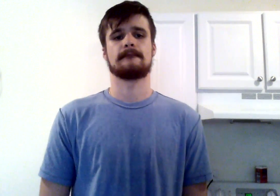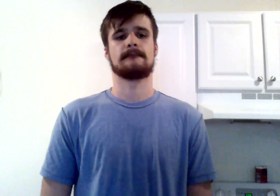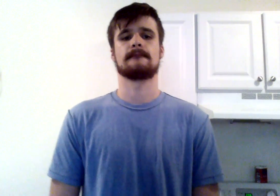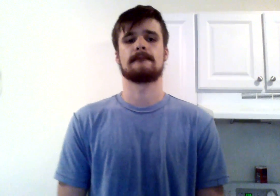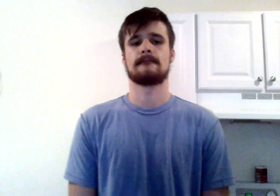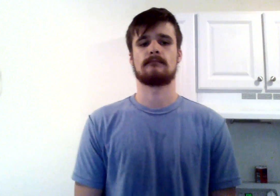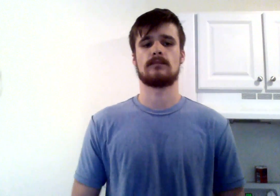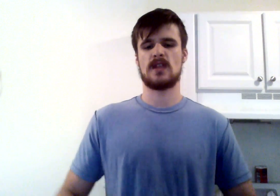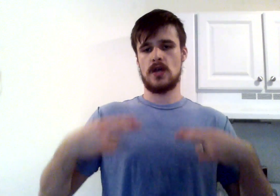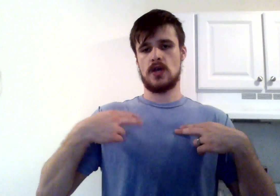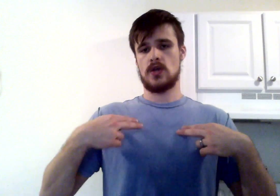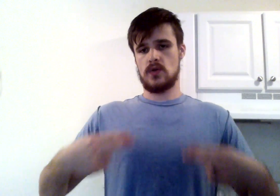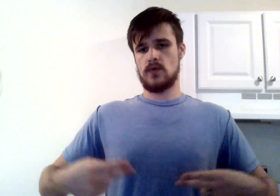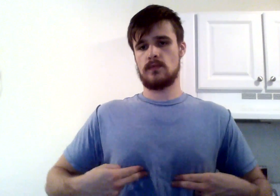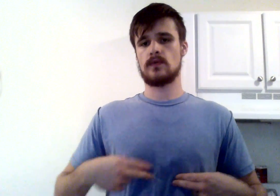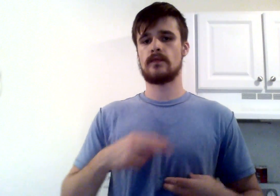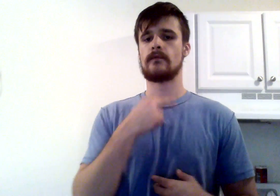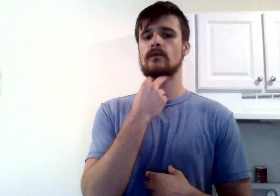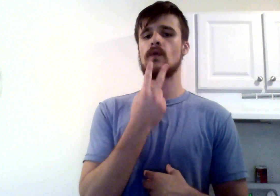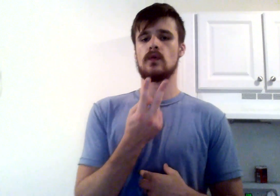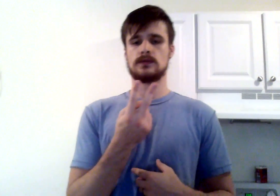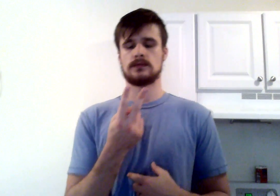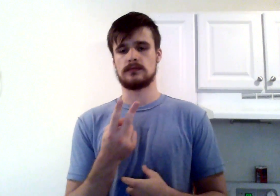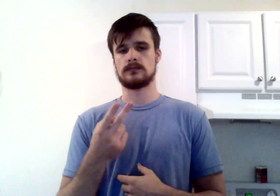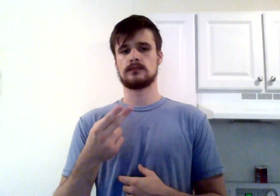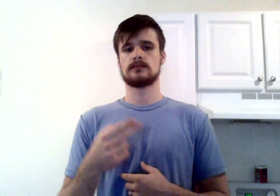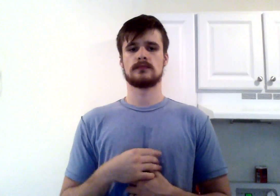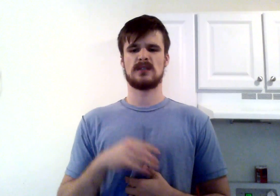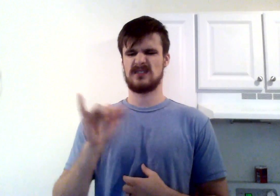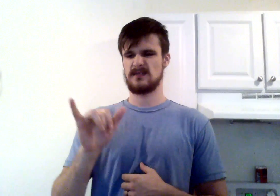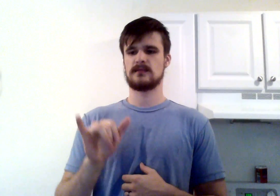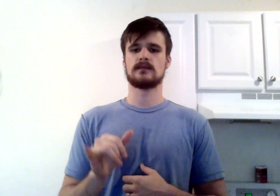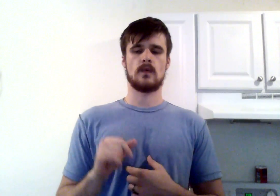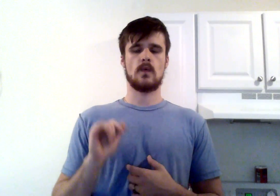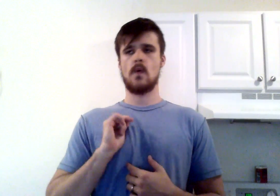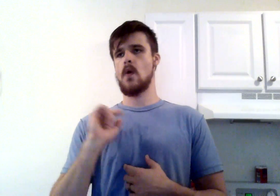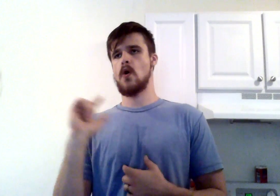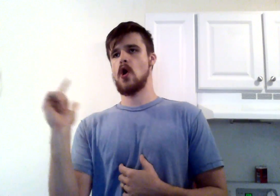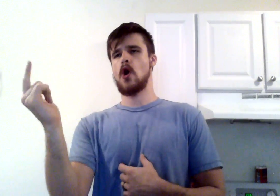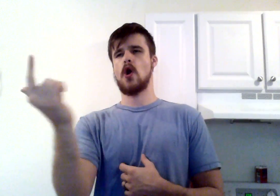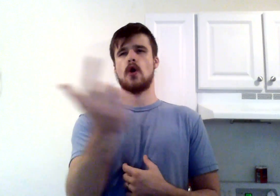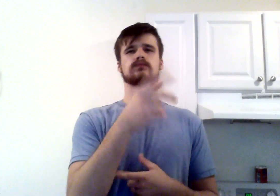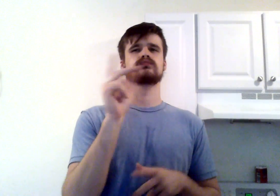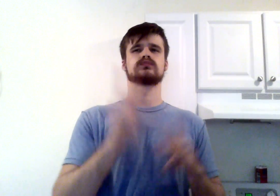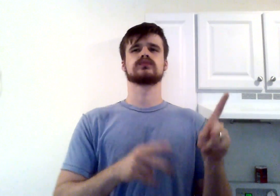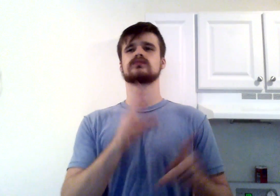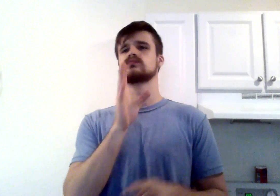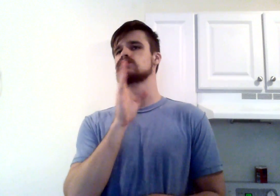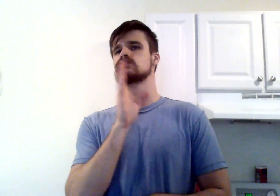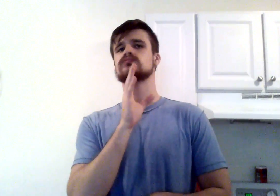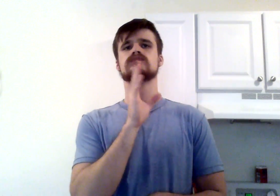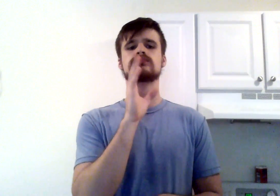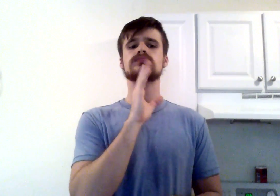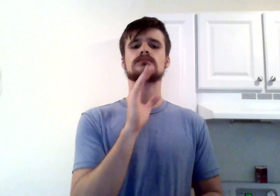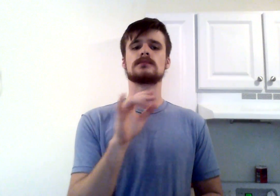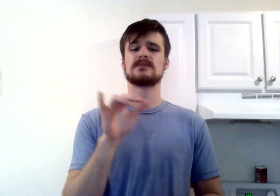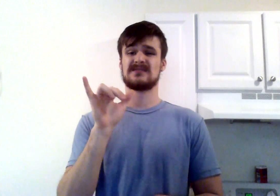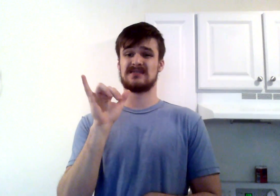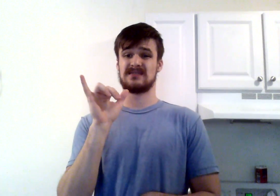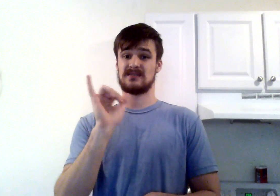human voice. It's the instrument we all play. It's the most powerful sound in the world, probably. It's the only one that can start a war or